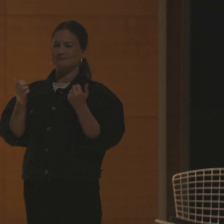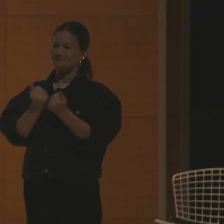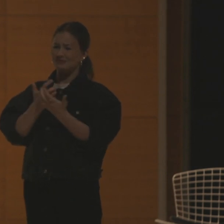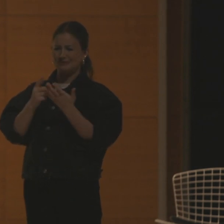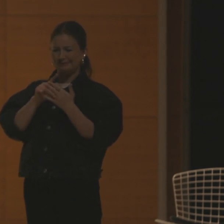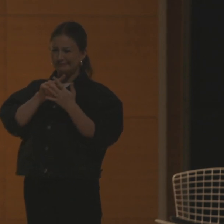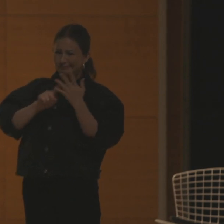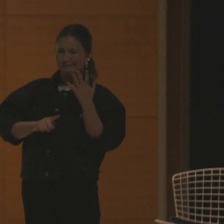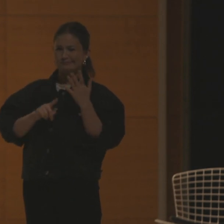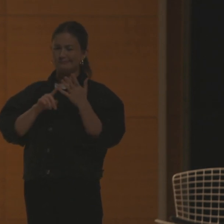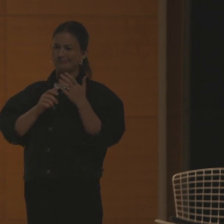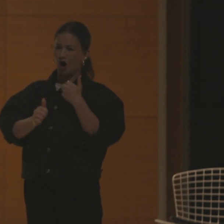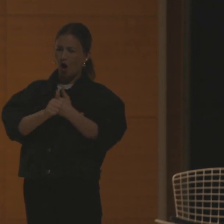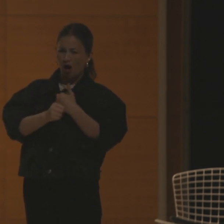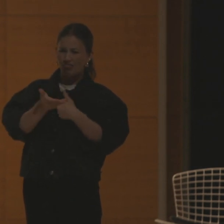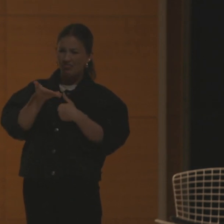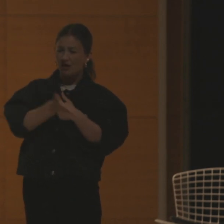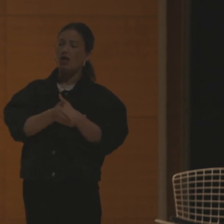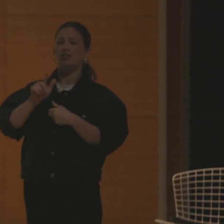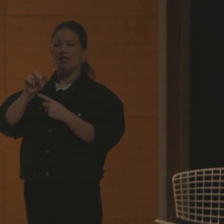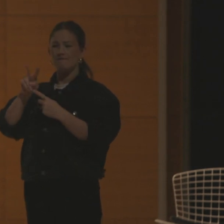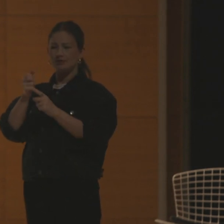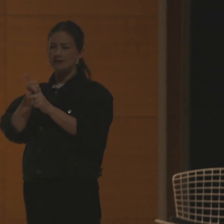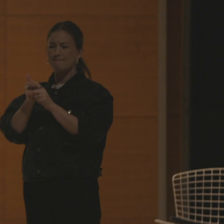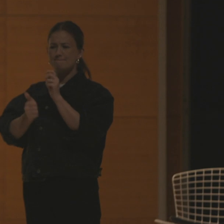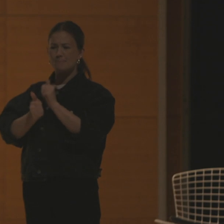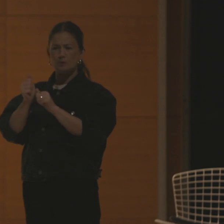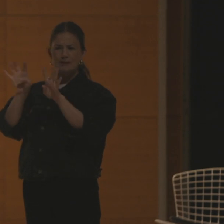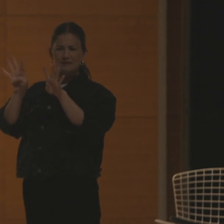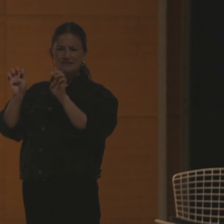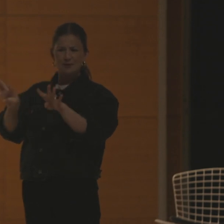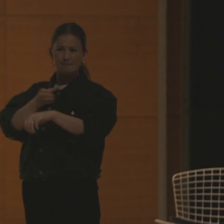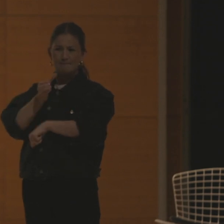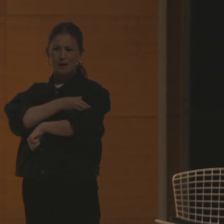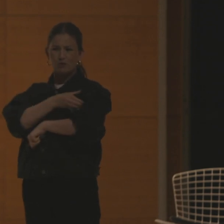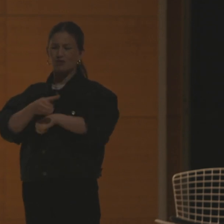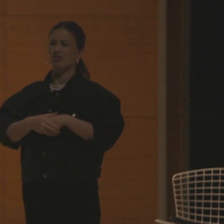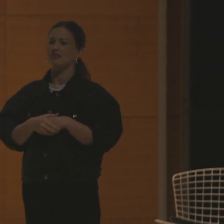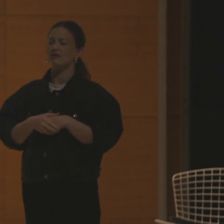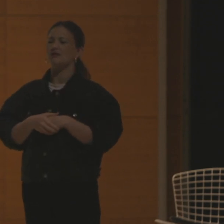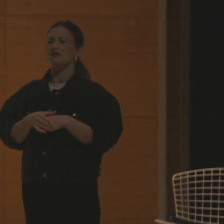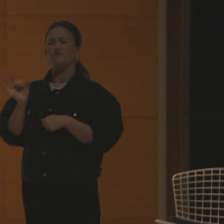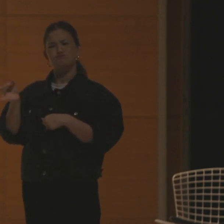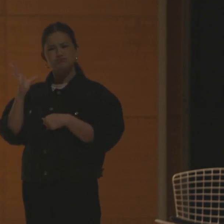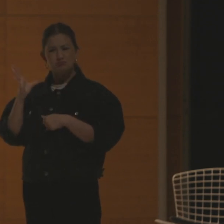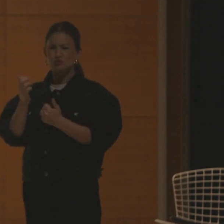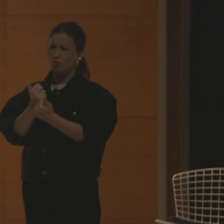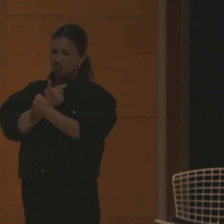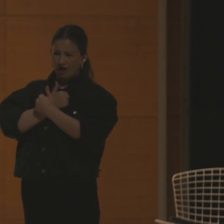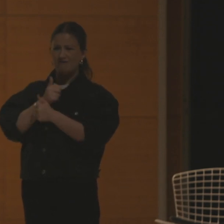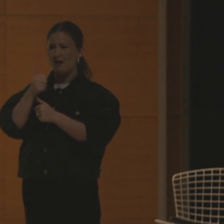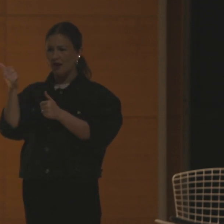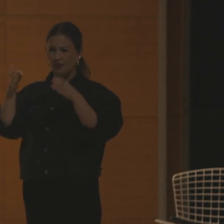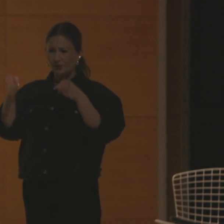Res, love is the most mysterious and the most powerful. What a treacherous thing to love another person in this